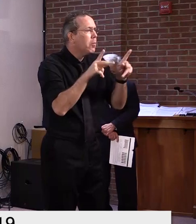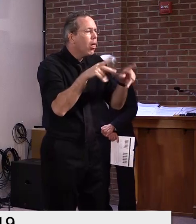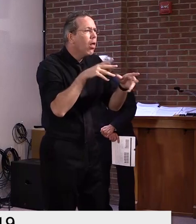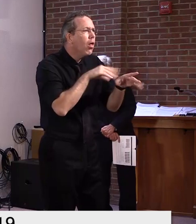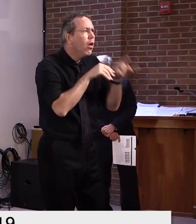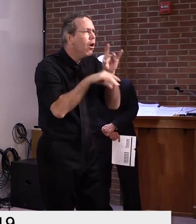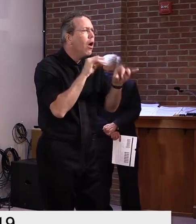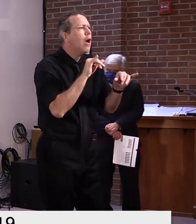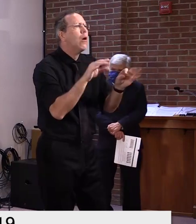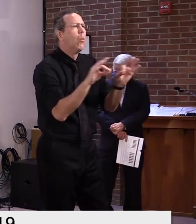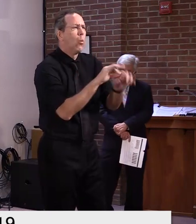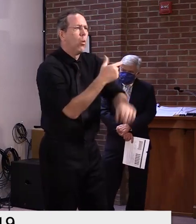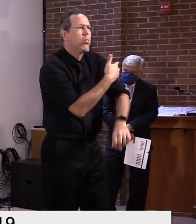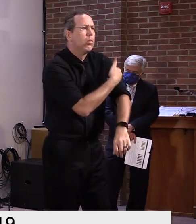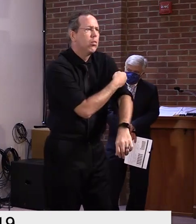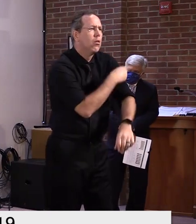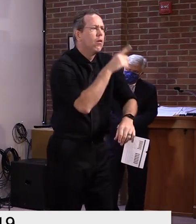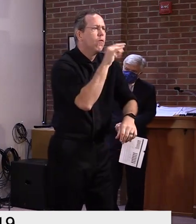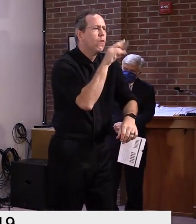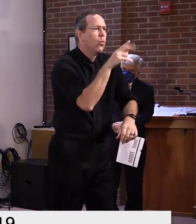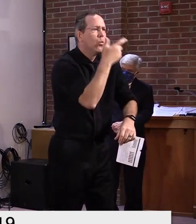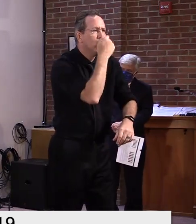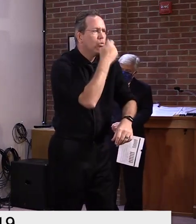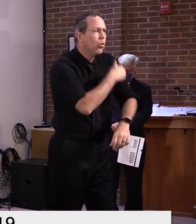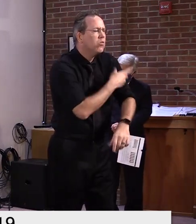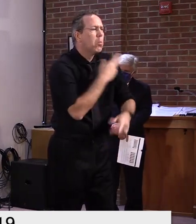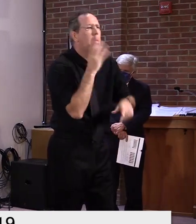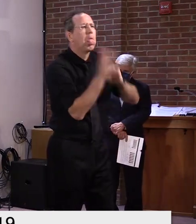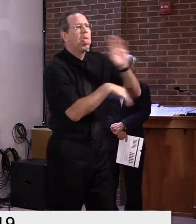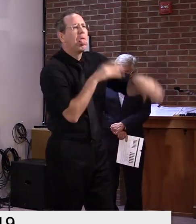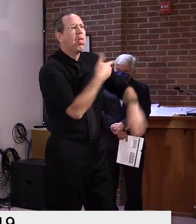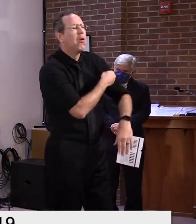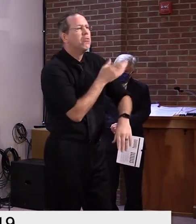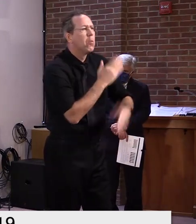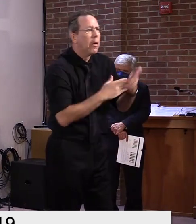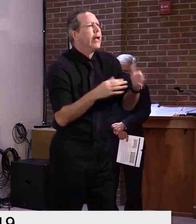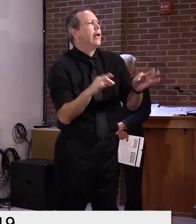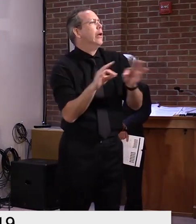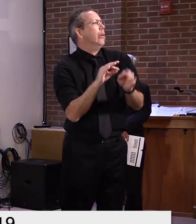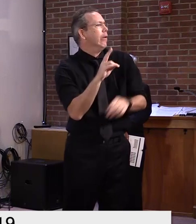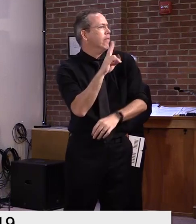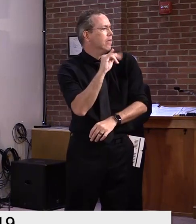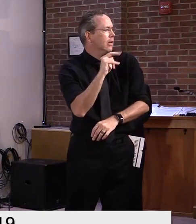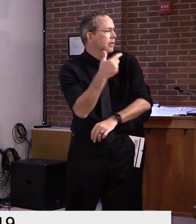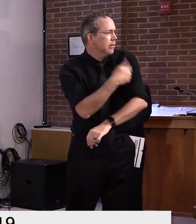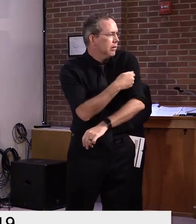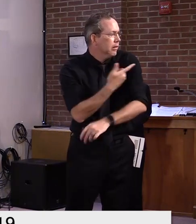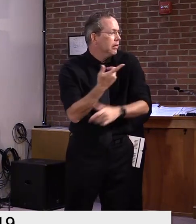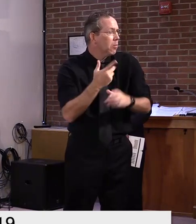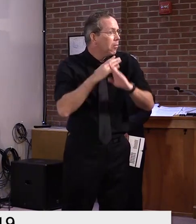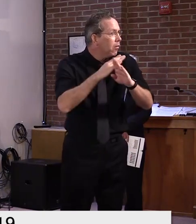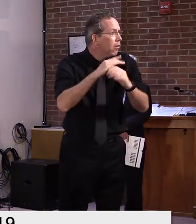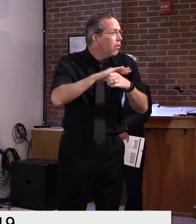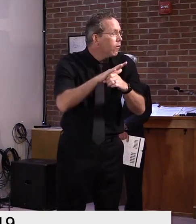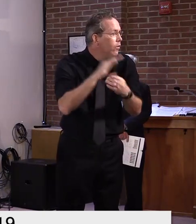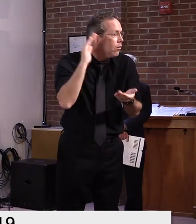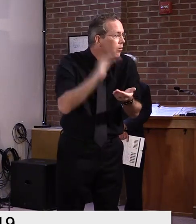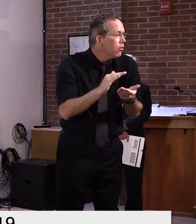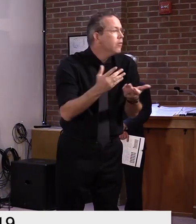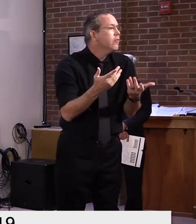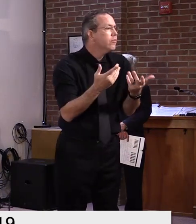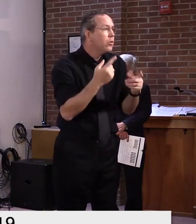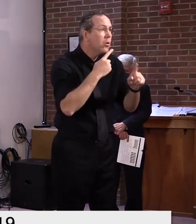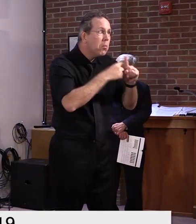hygiene, washing our hands a lot will benefit not just this pandemic, but the flu seasons in the future.